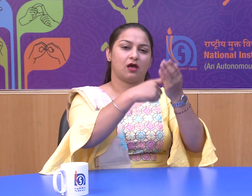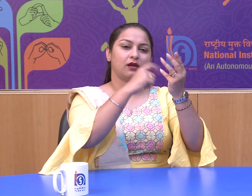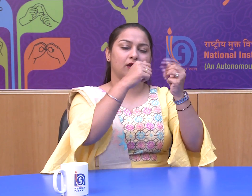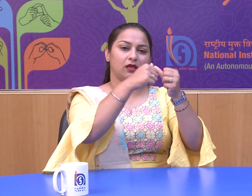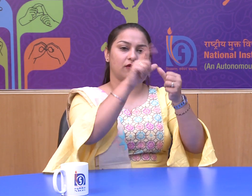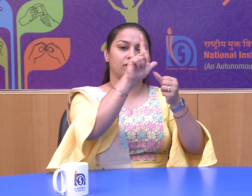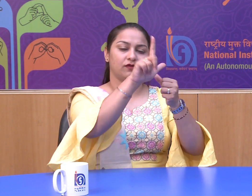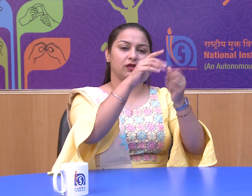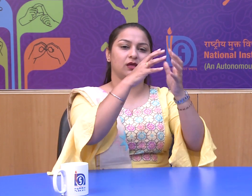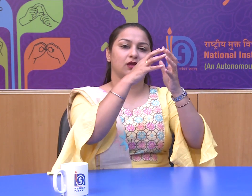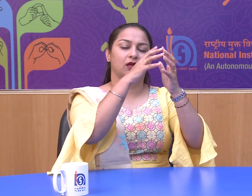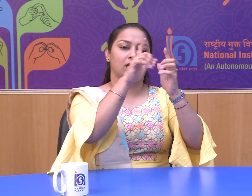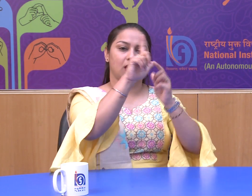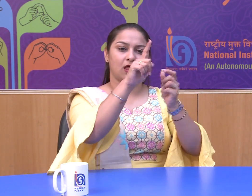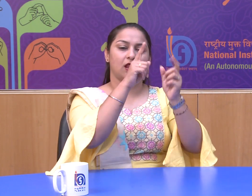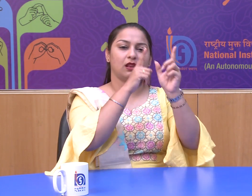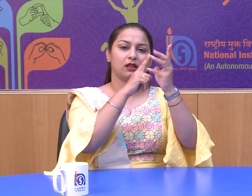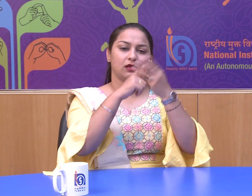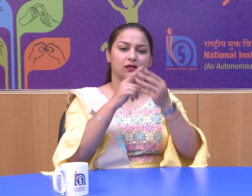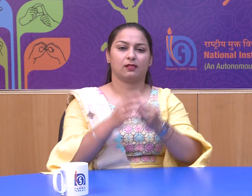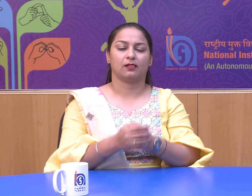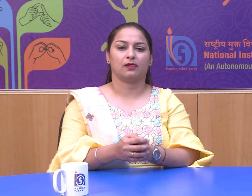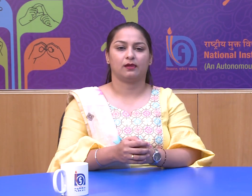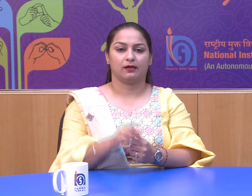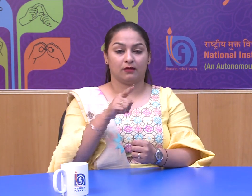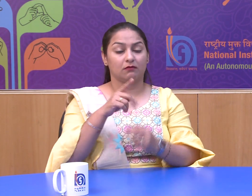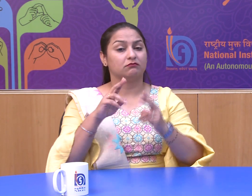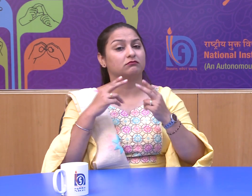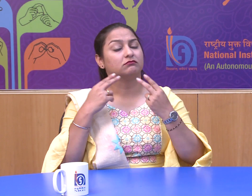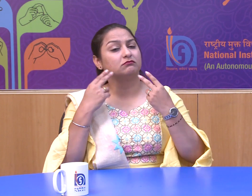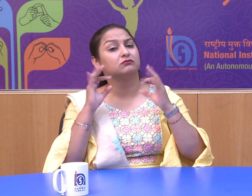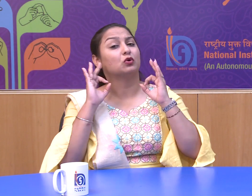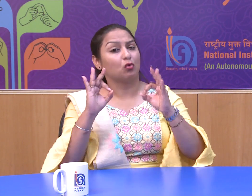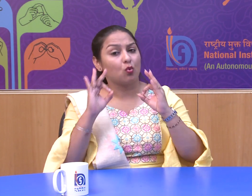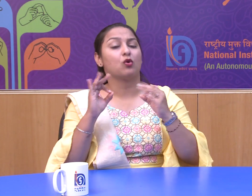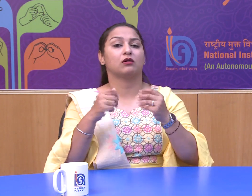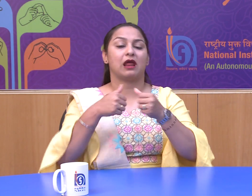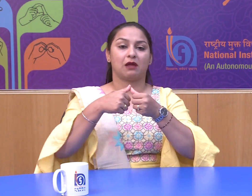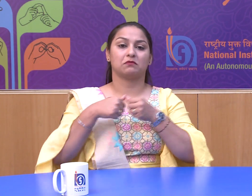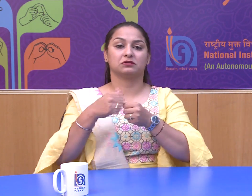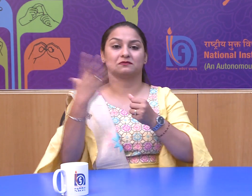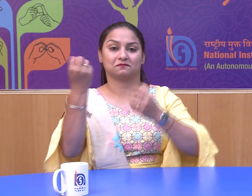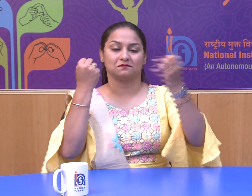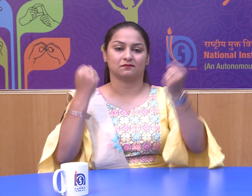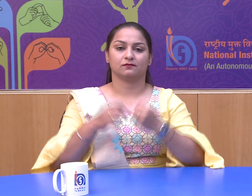It is definitely known that he was a great administrator as well as a brave